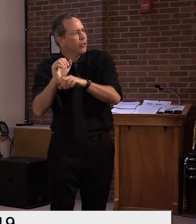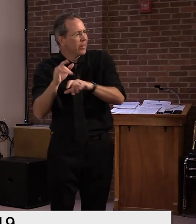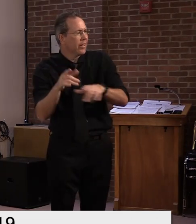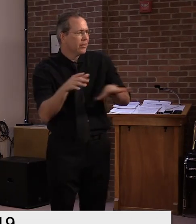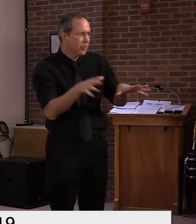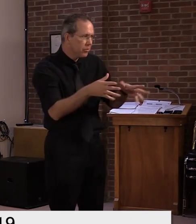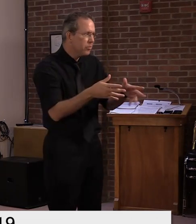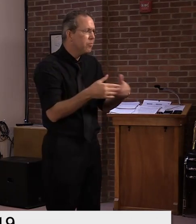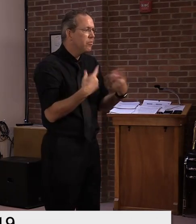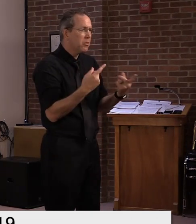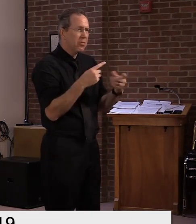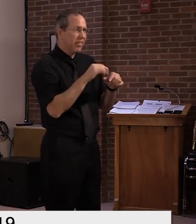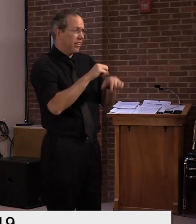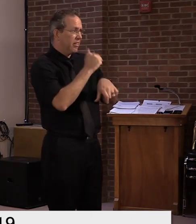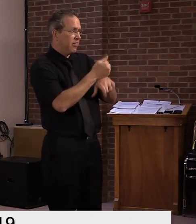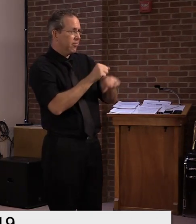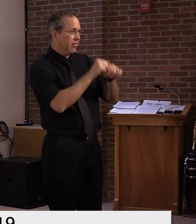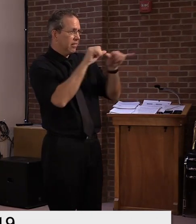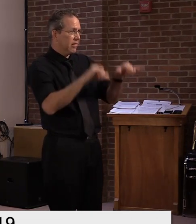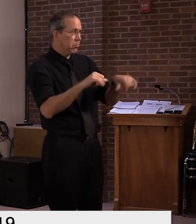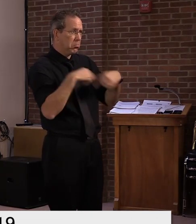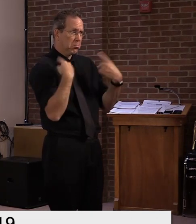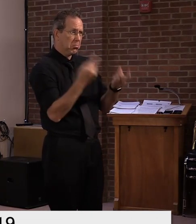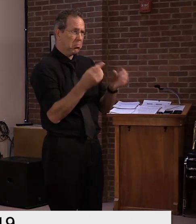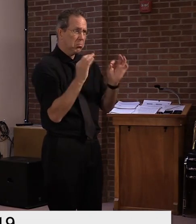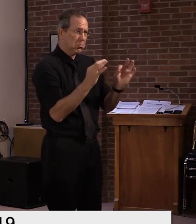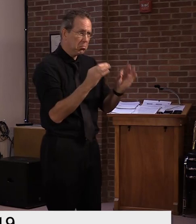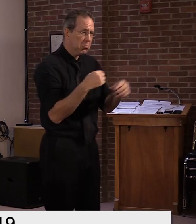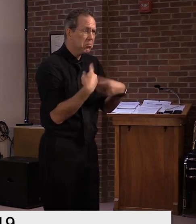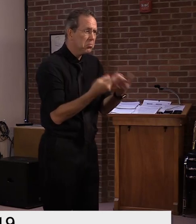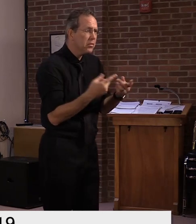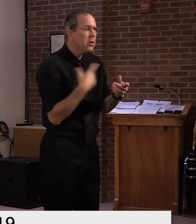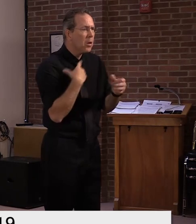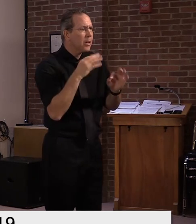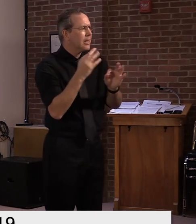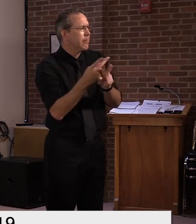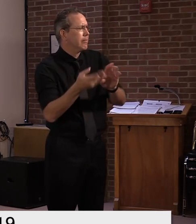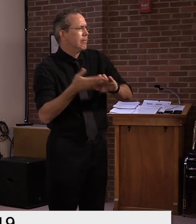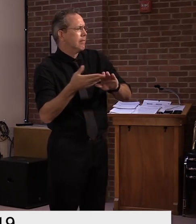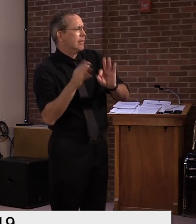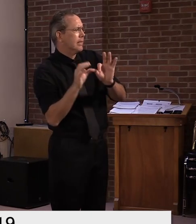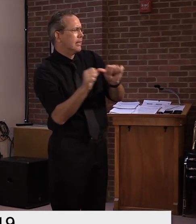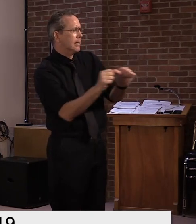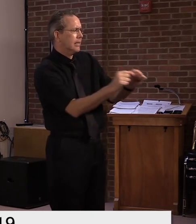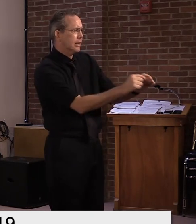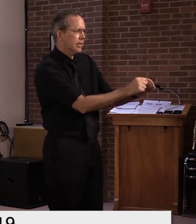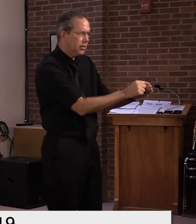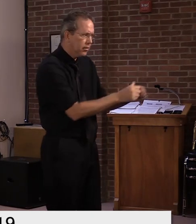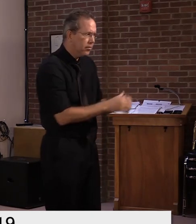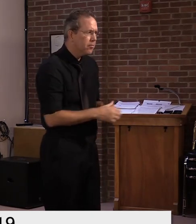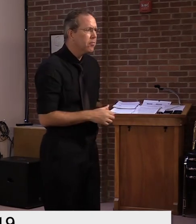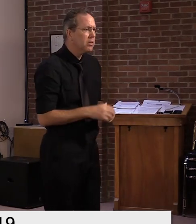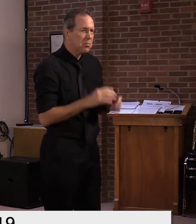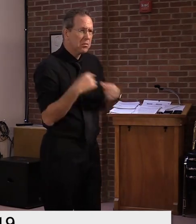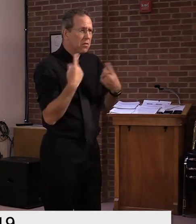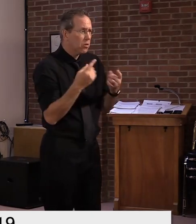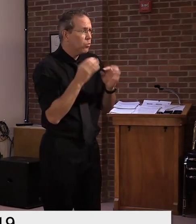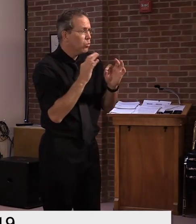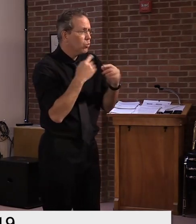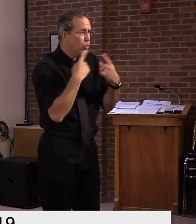infrastructure, even though there were no children, we've been real successful in bringing in children from all